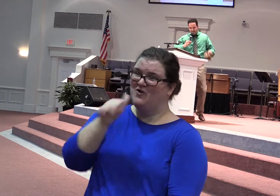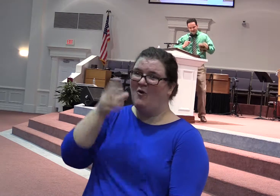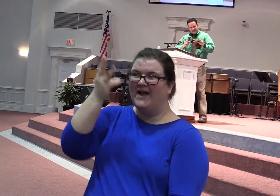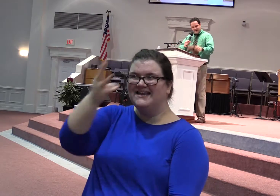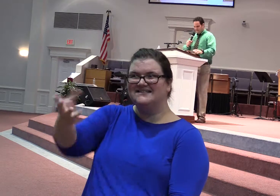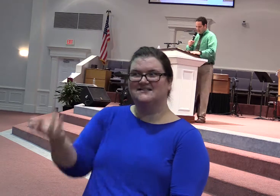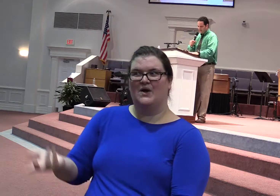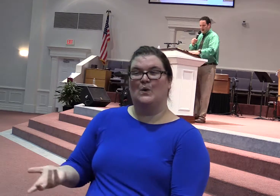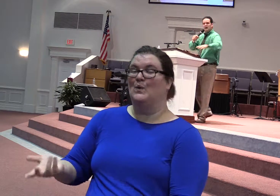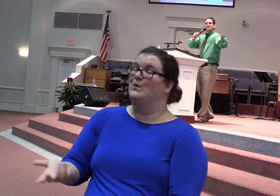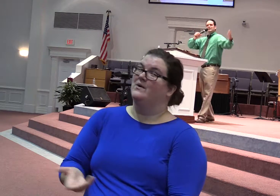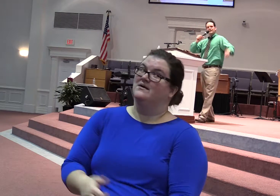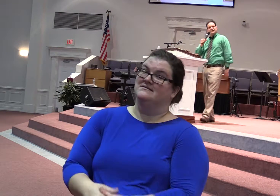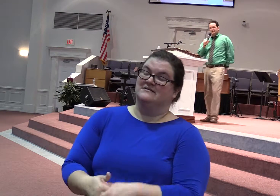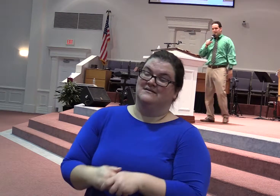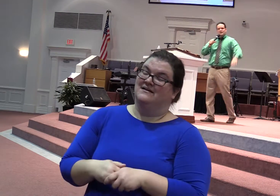Hallelujah. I'm talking about,